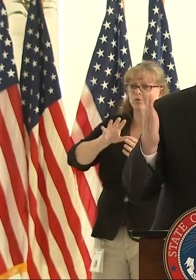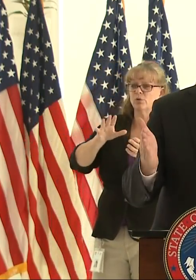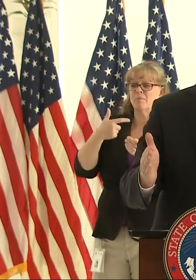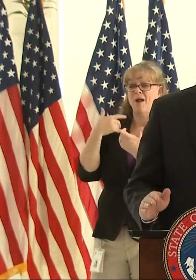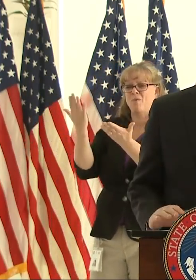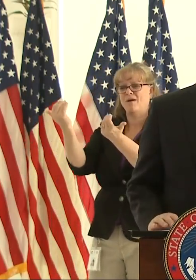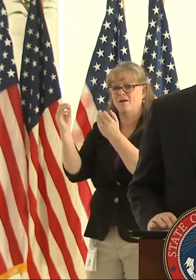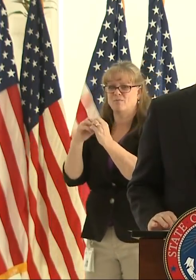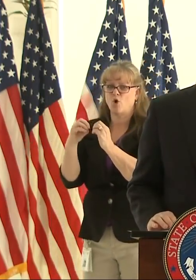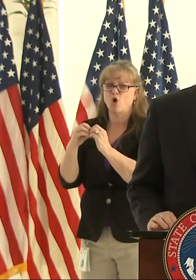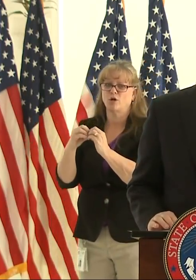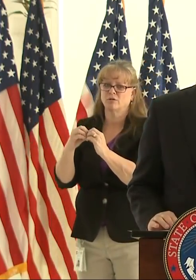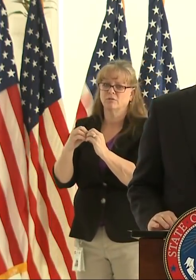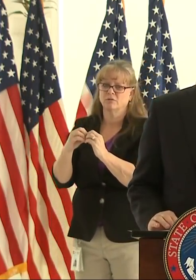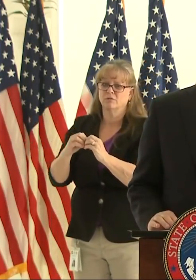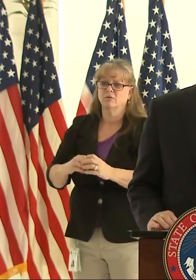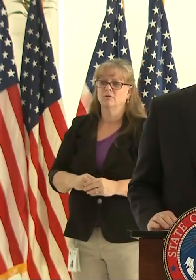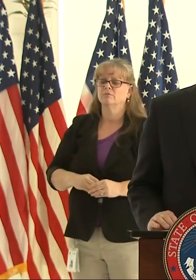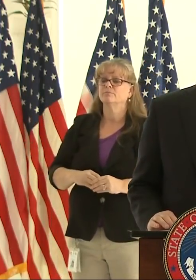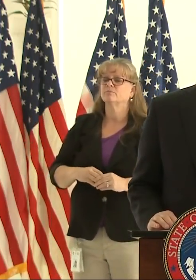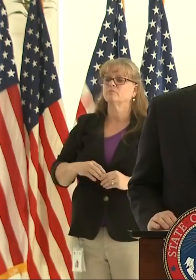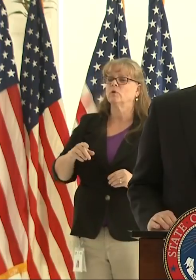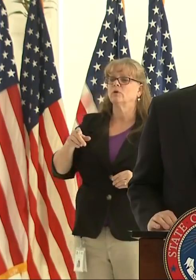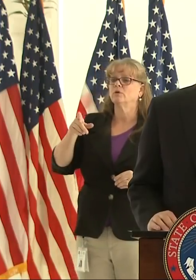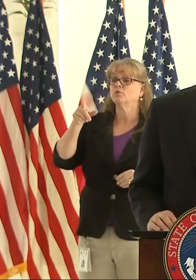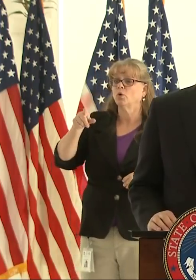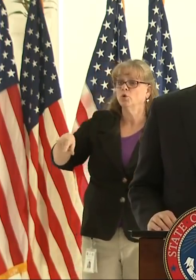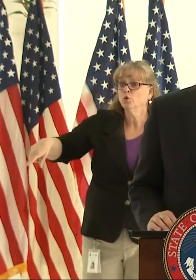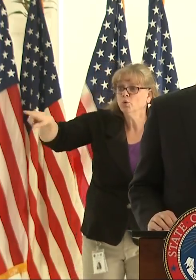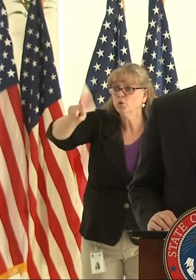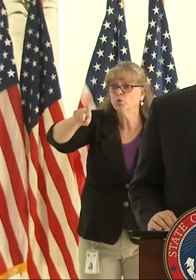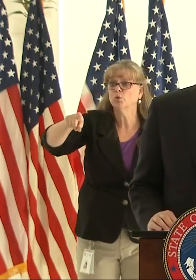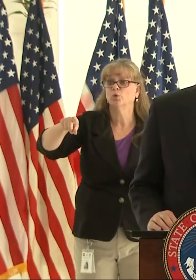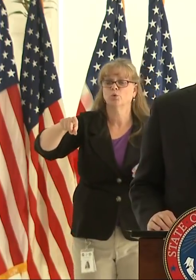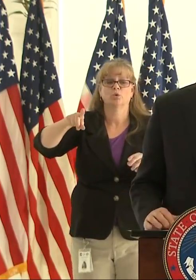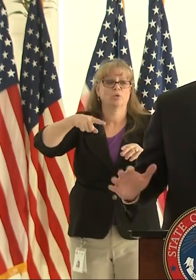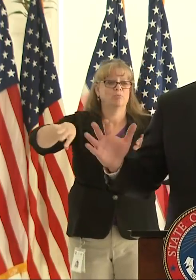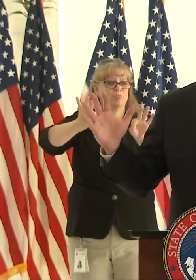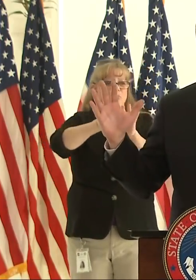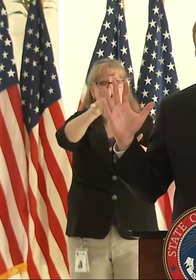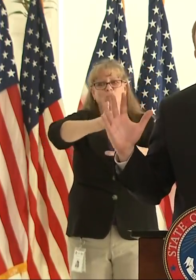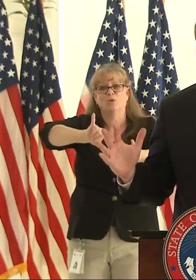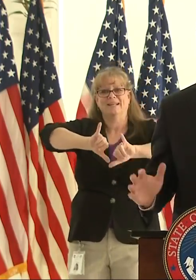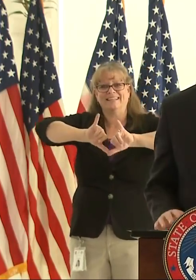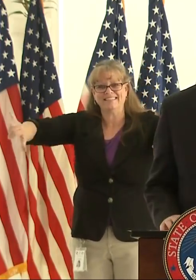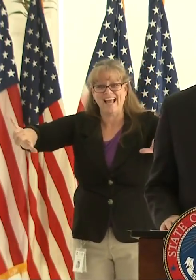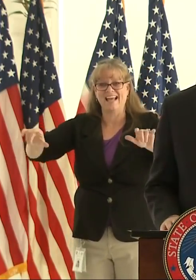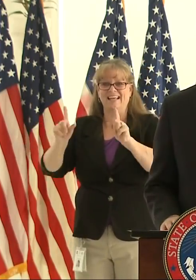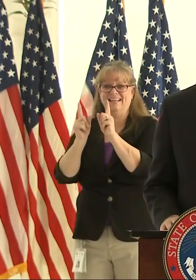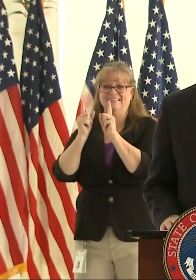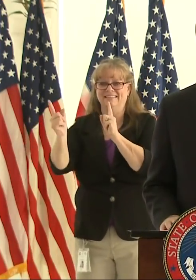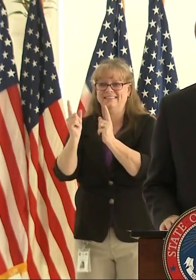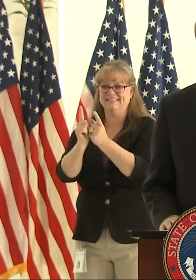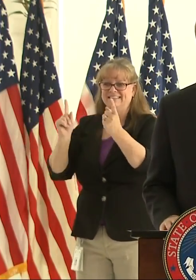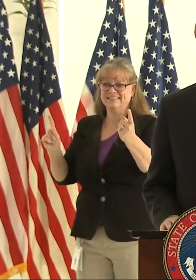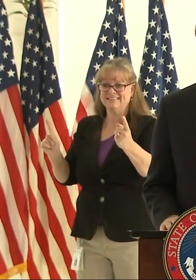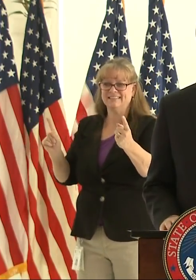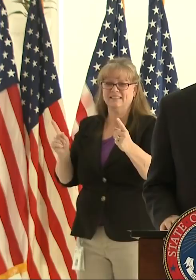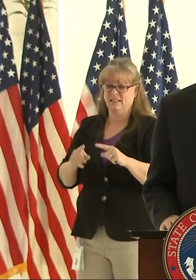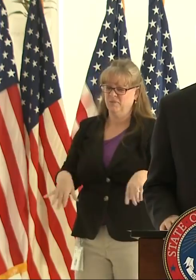that the people of Colorado have to accomplish, that we want to accomplish with you, that we want to help the people of Colorado know the importance of this.